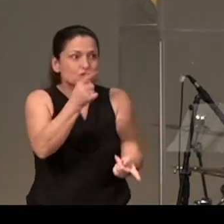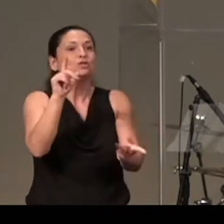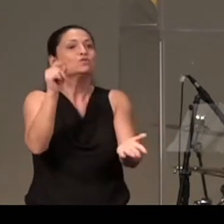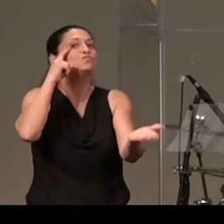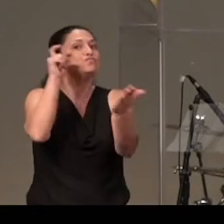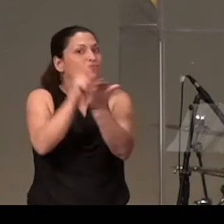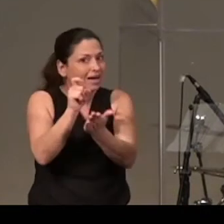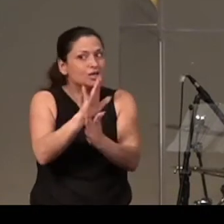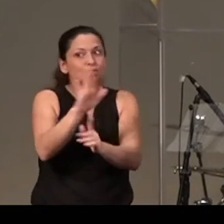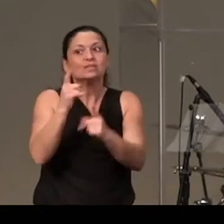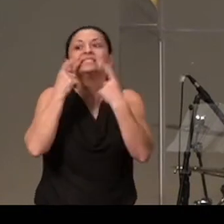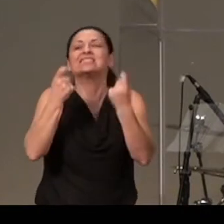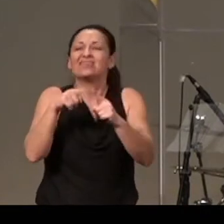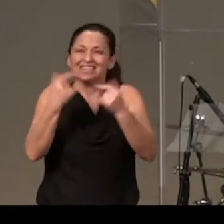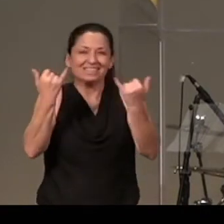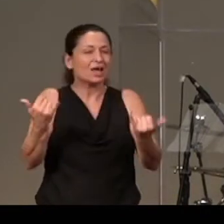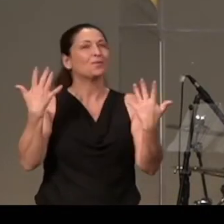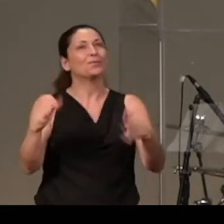year.